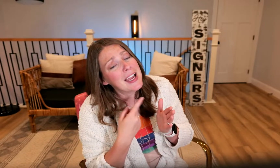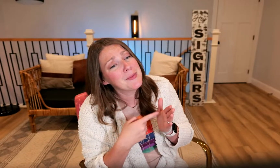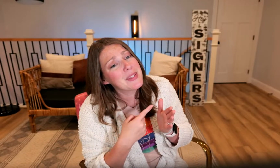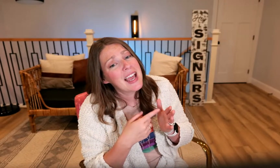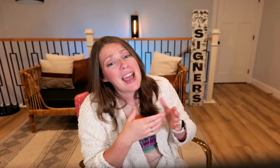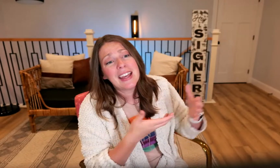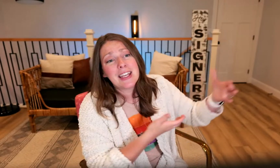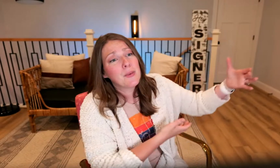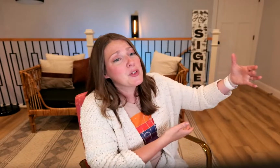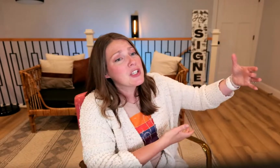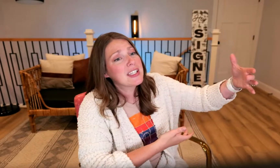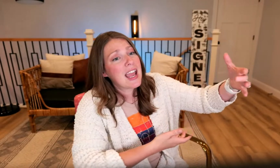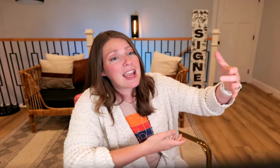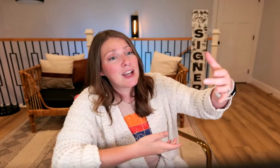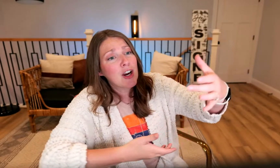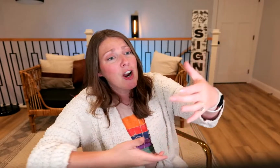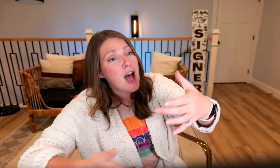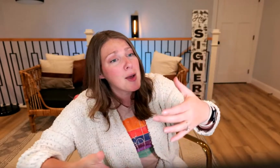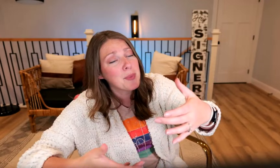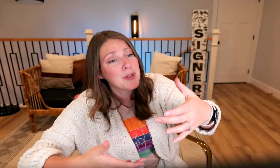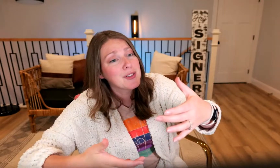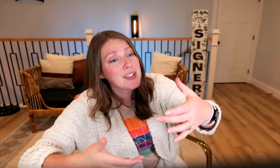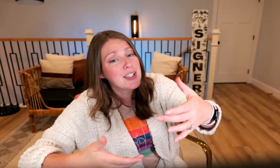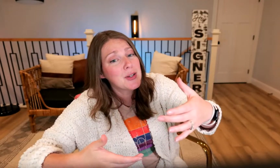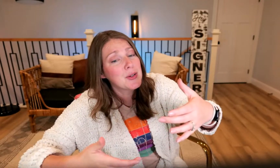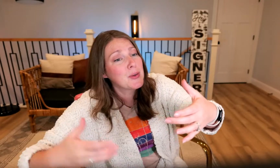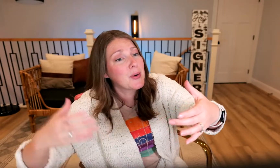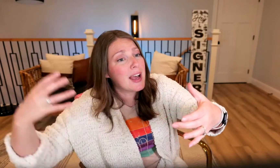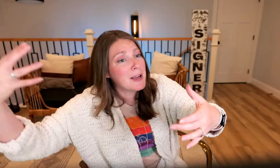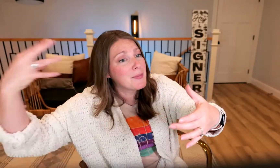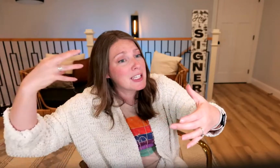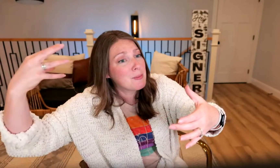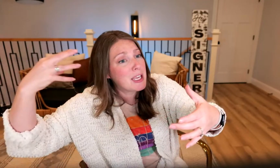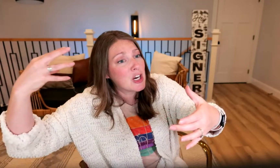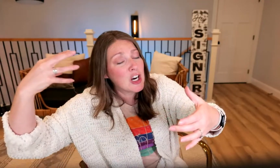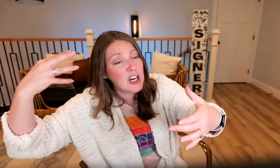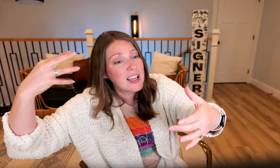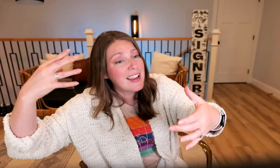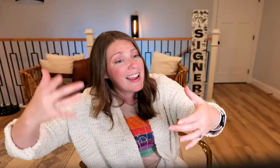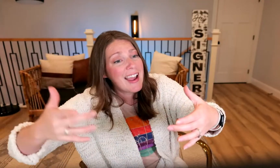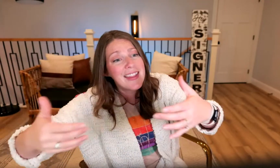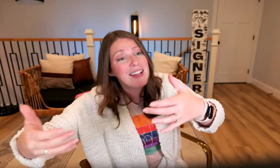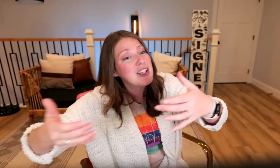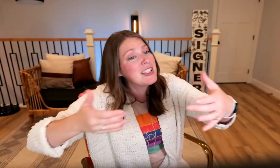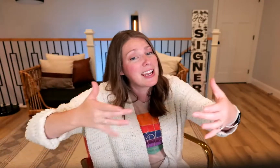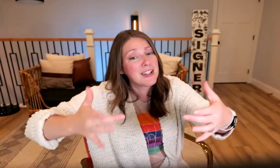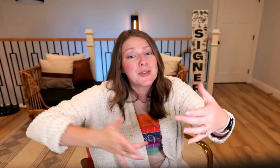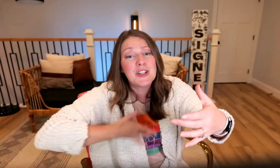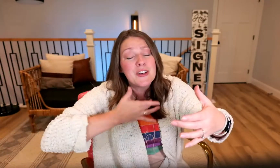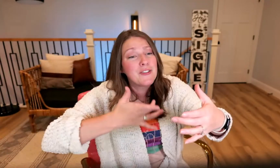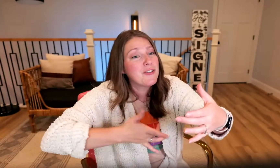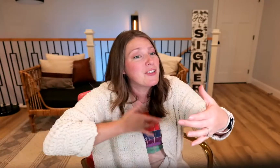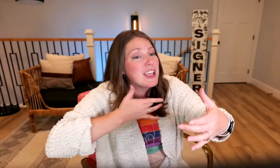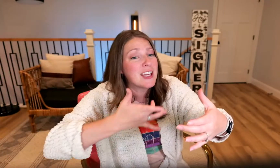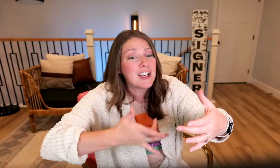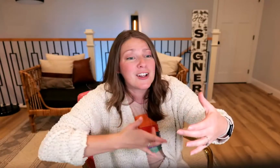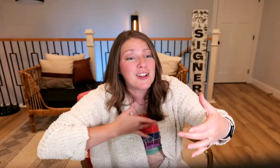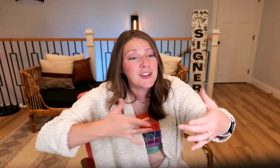sometimes, and he will just take her up to the speaker, and they just dance so she can feel